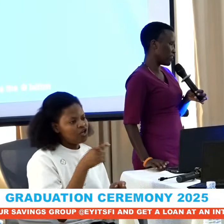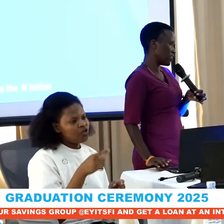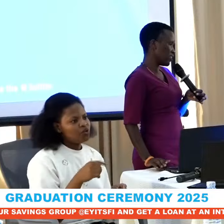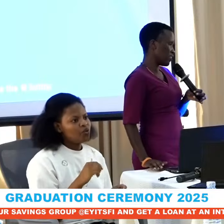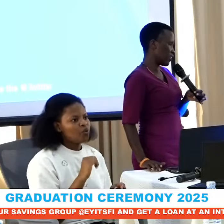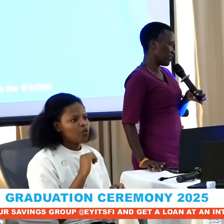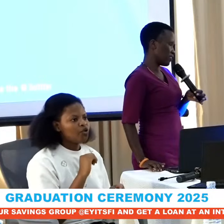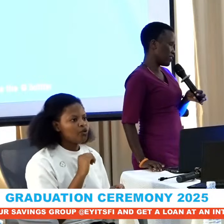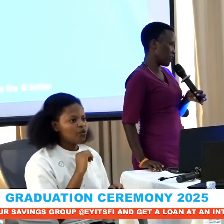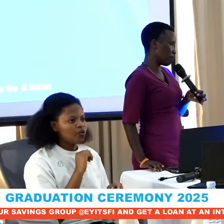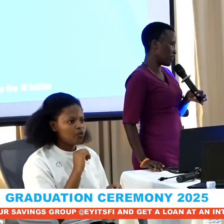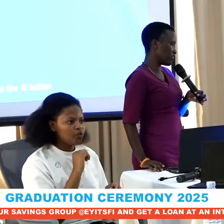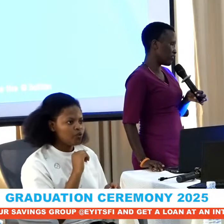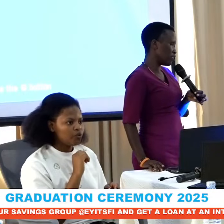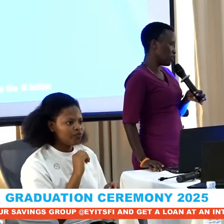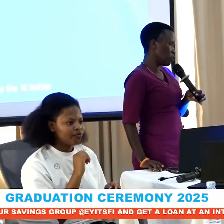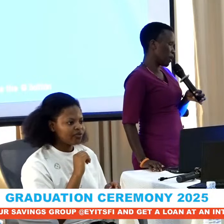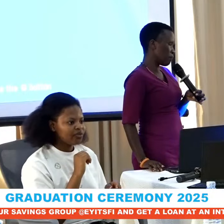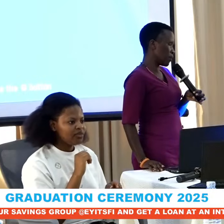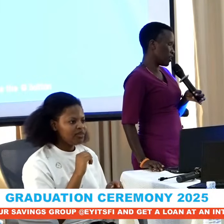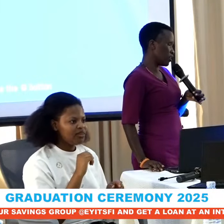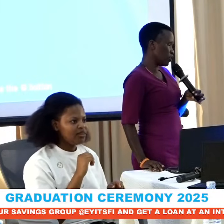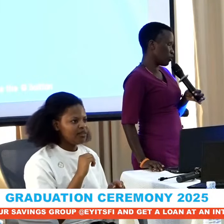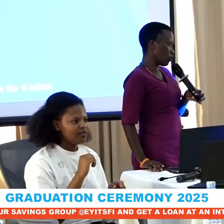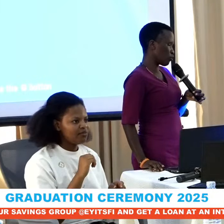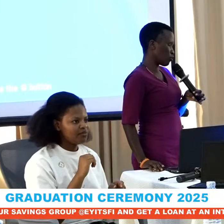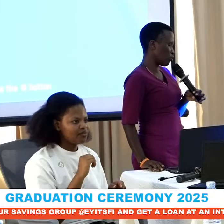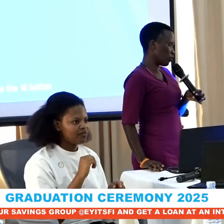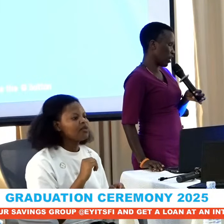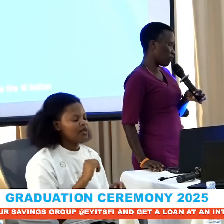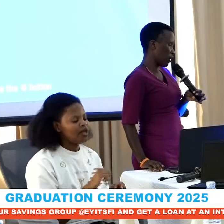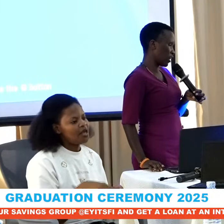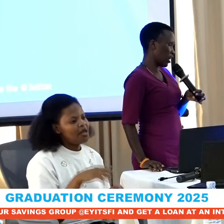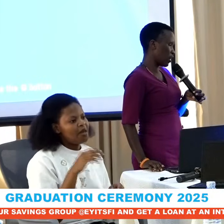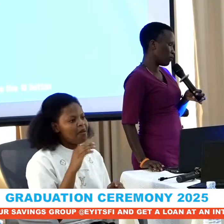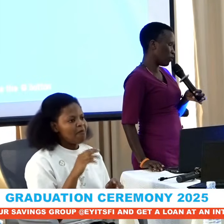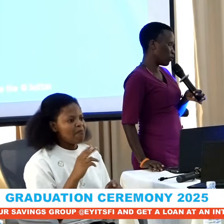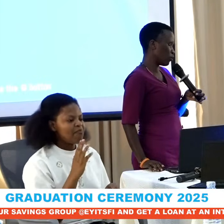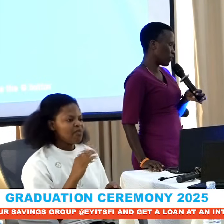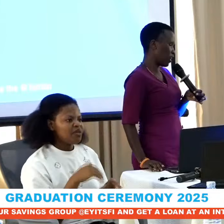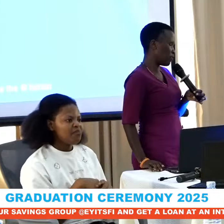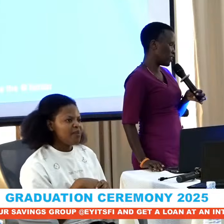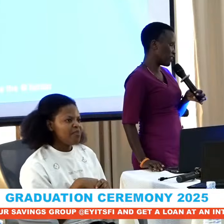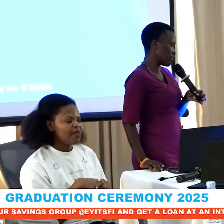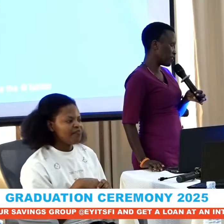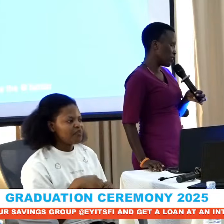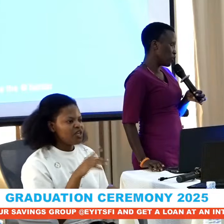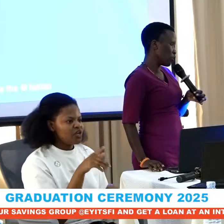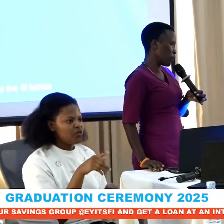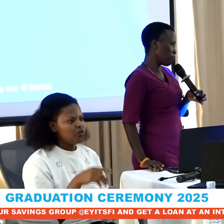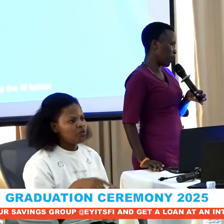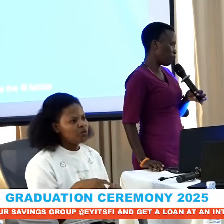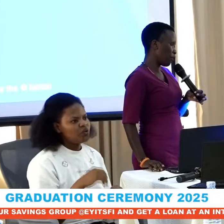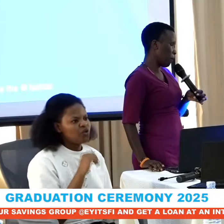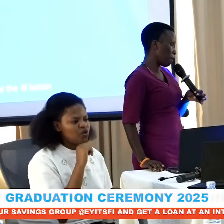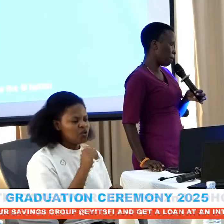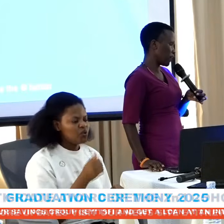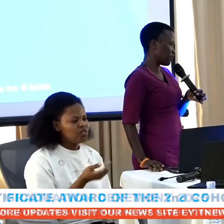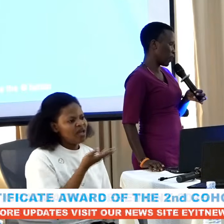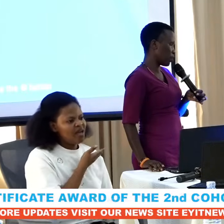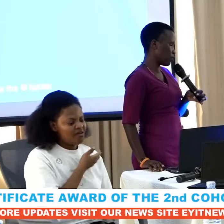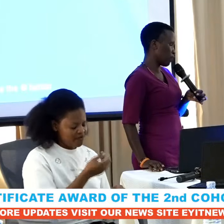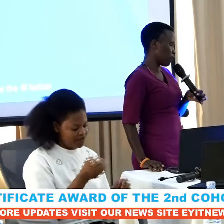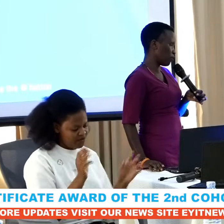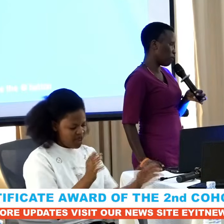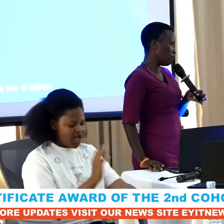properly. That is disability. Maybe you don't have an arm or you don't have legs. You will perform, but